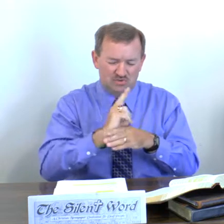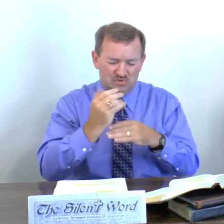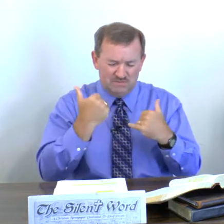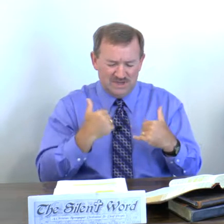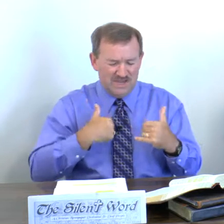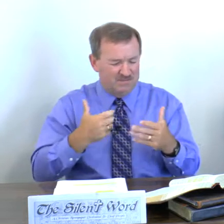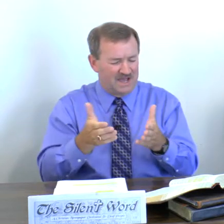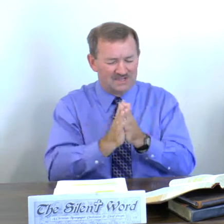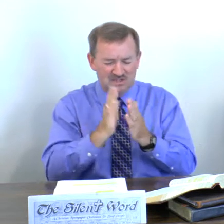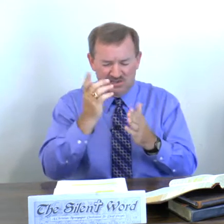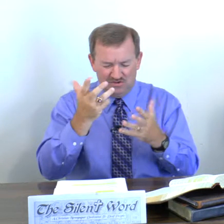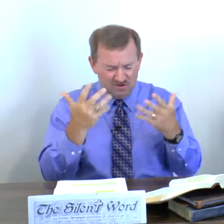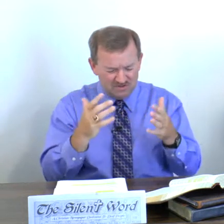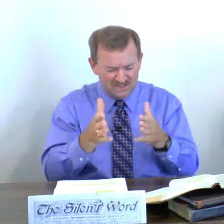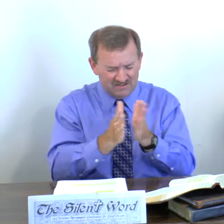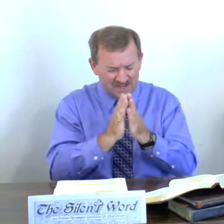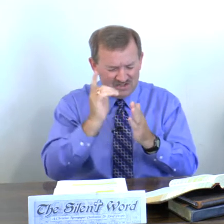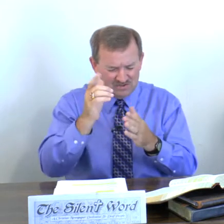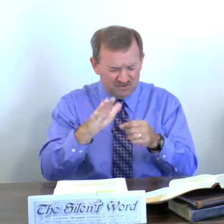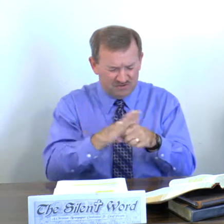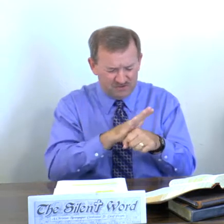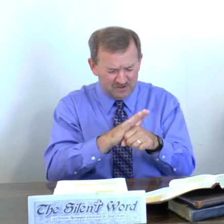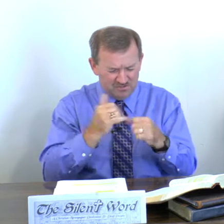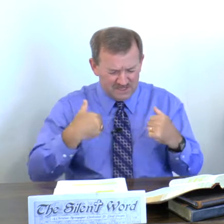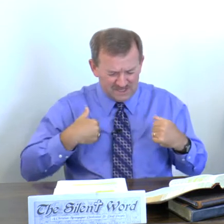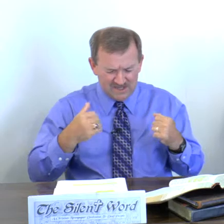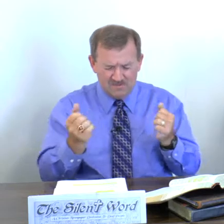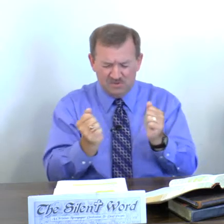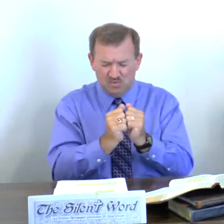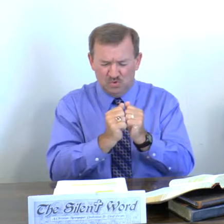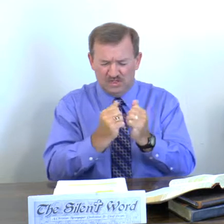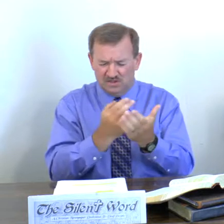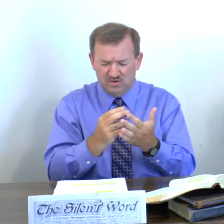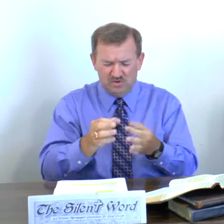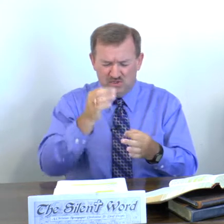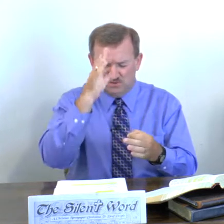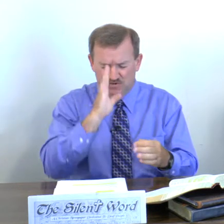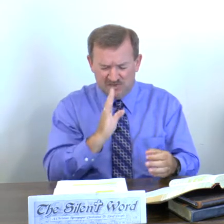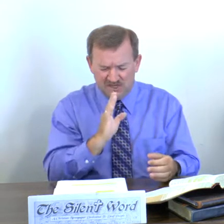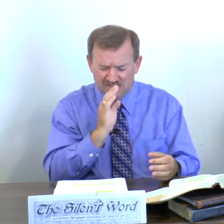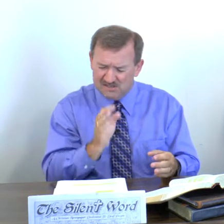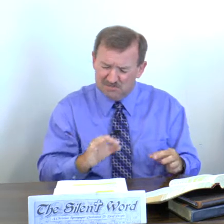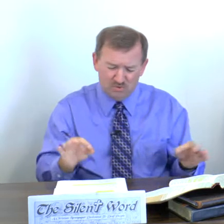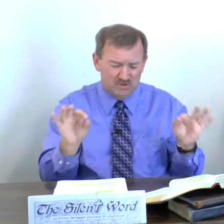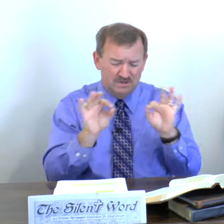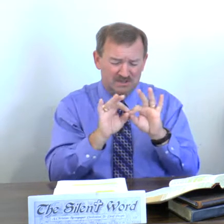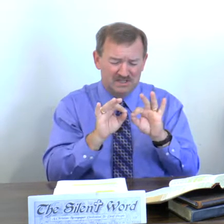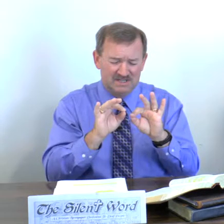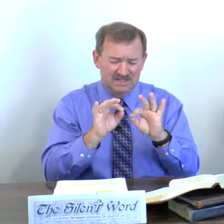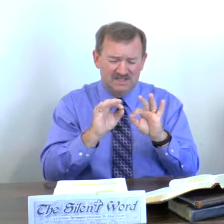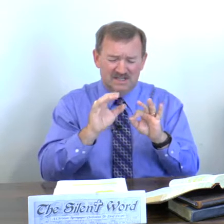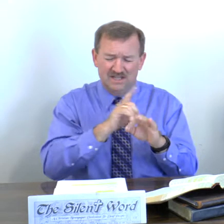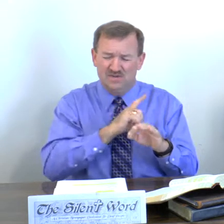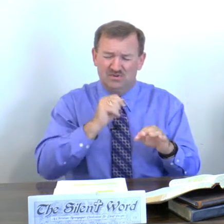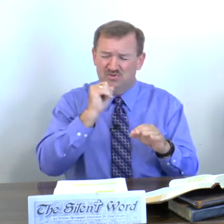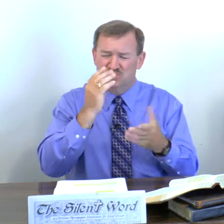use me. I'm asking you, already have asked you to fill me with the Holy Spirit of God. It's important. And Lord, don't